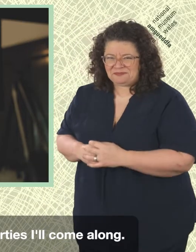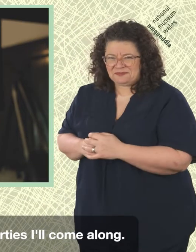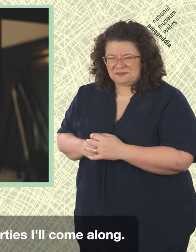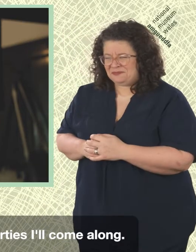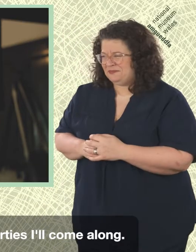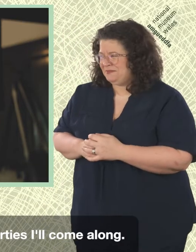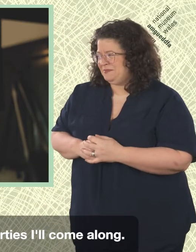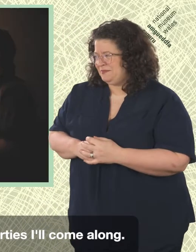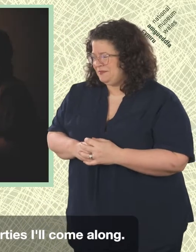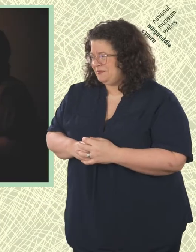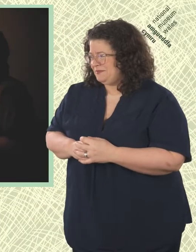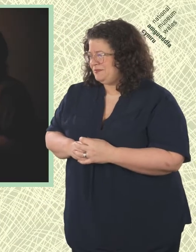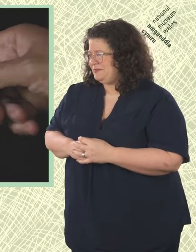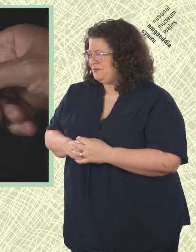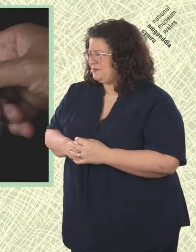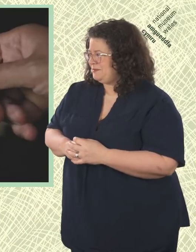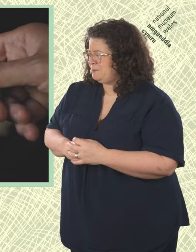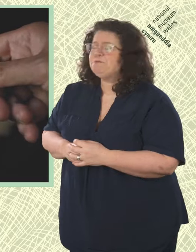I'll come along.